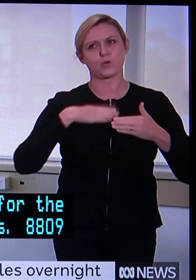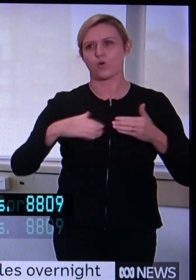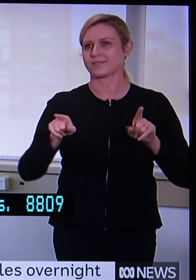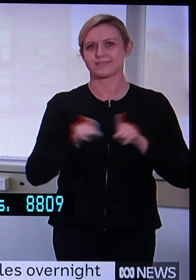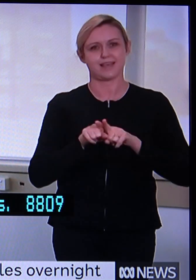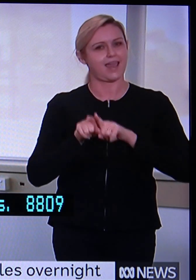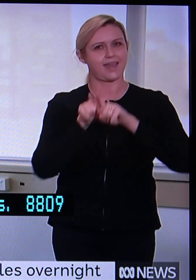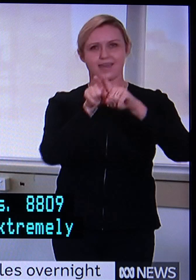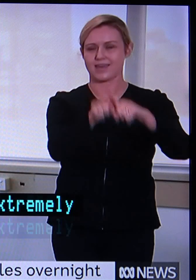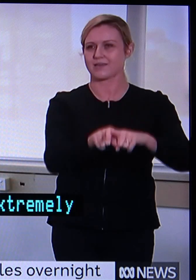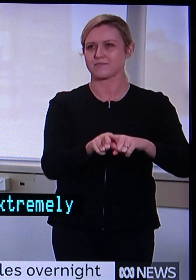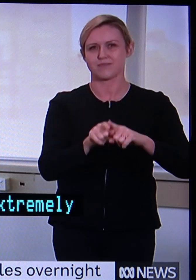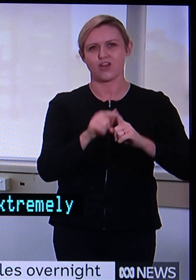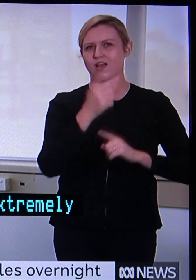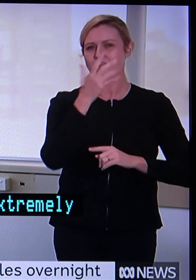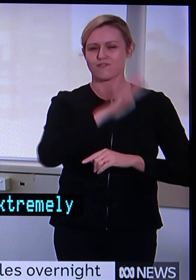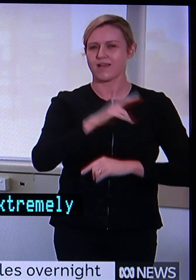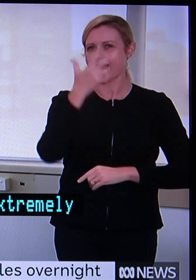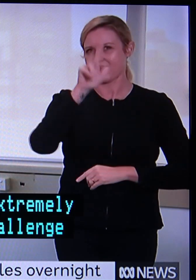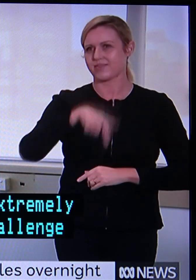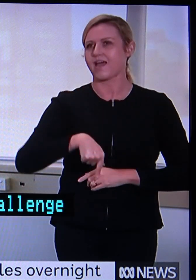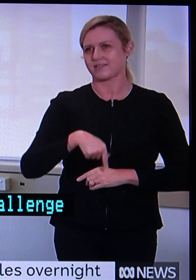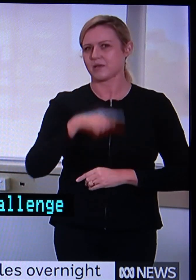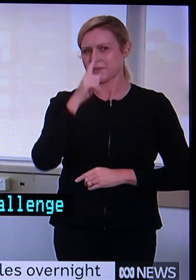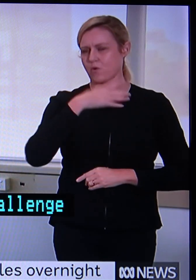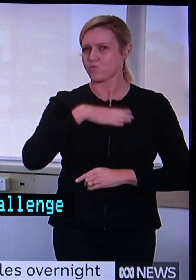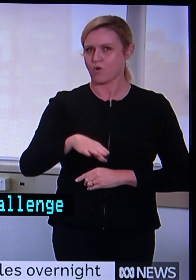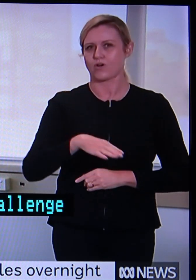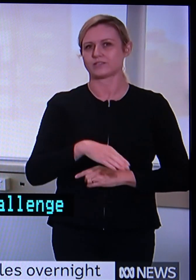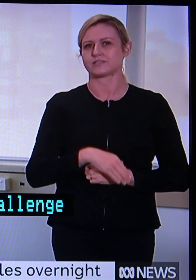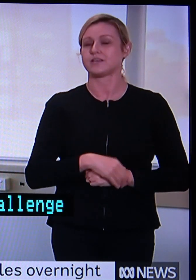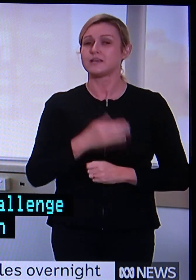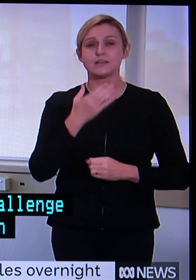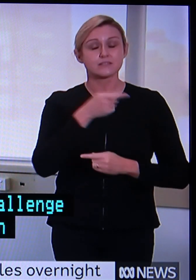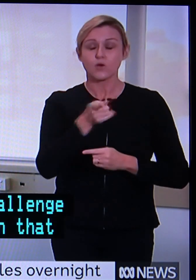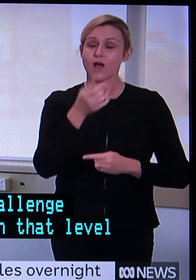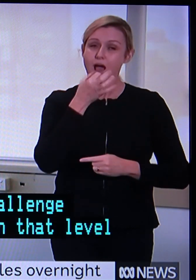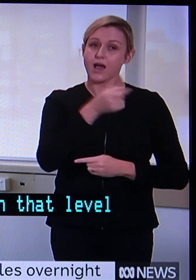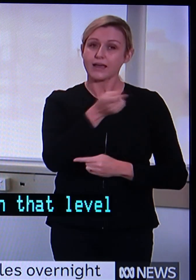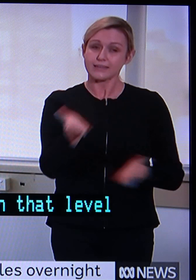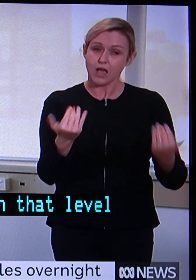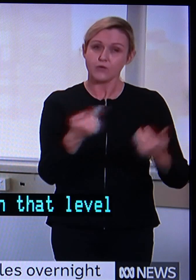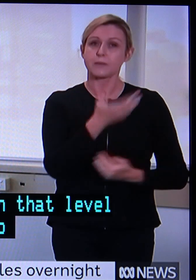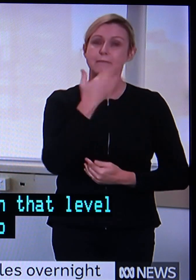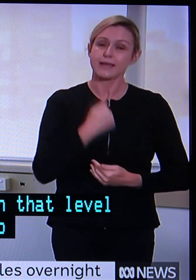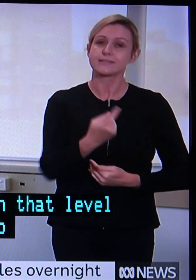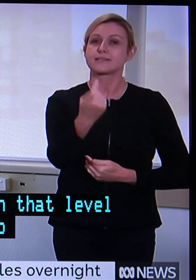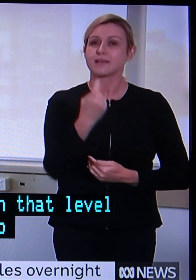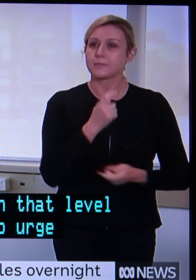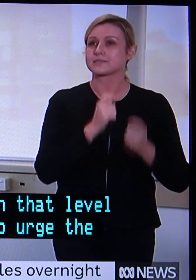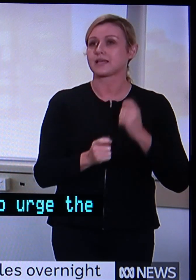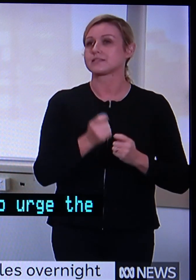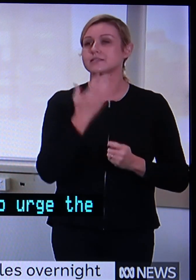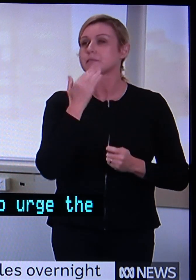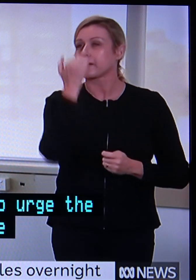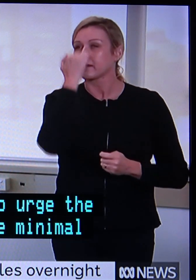of testing. So I'm going to continue to urge the community, with even those minimal symptoms across the state, come out and get tested. And